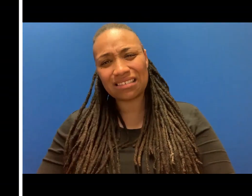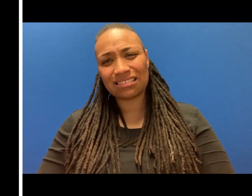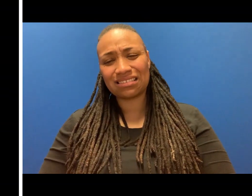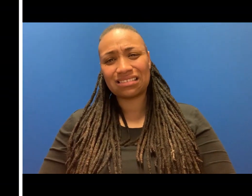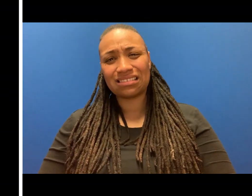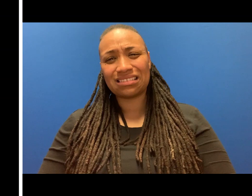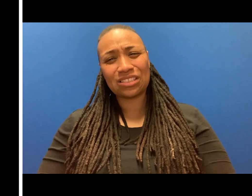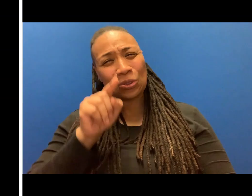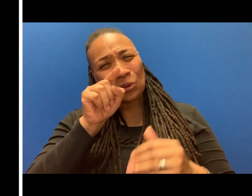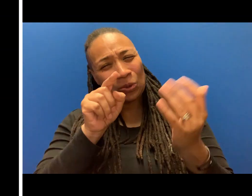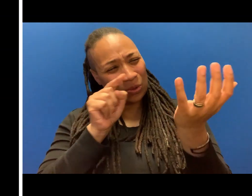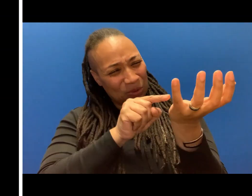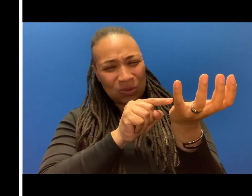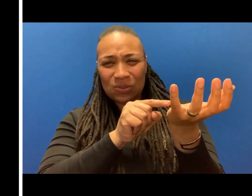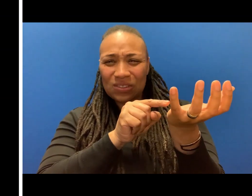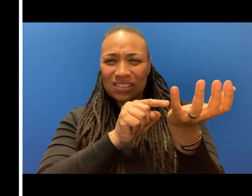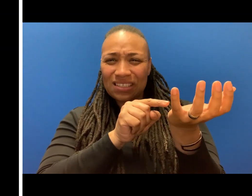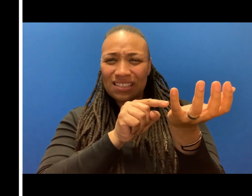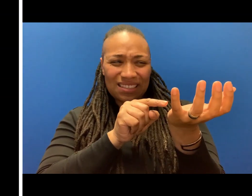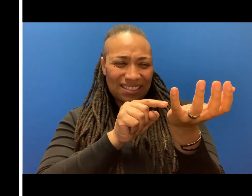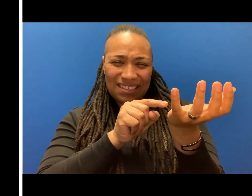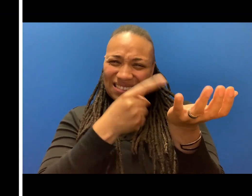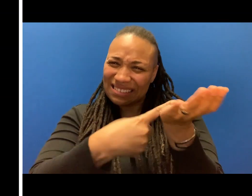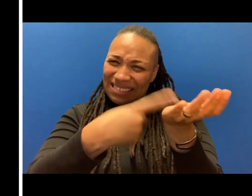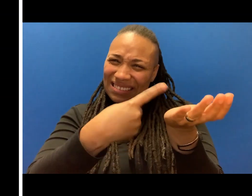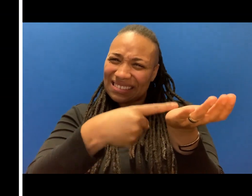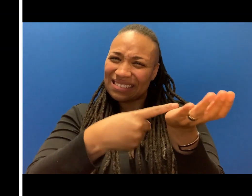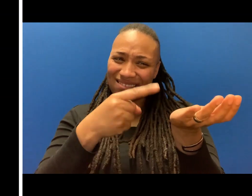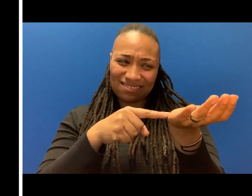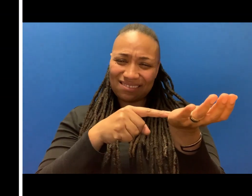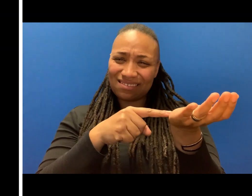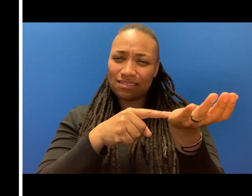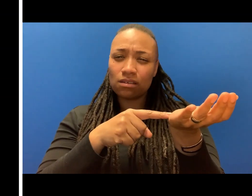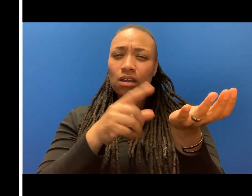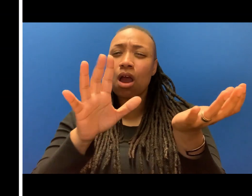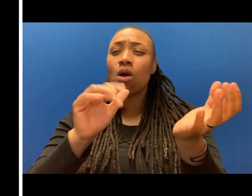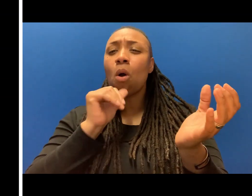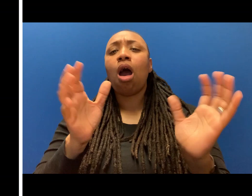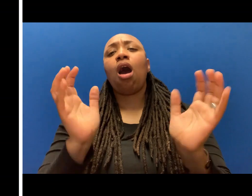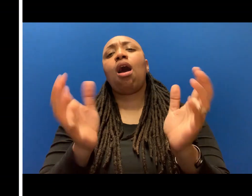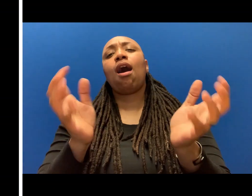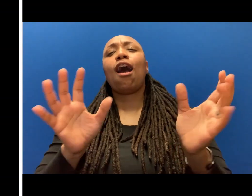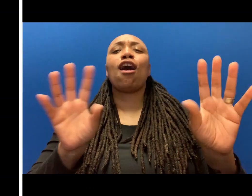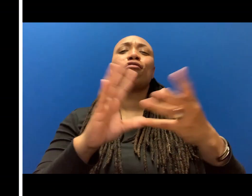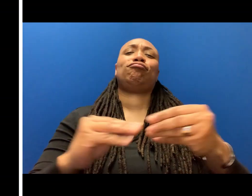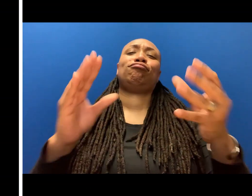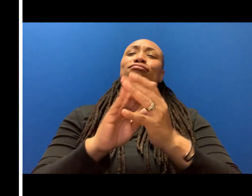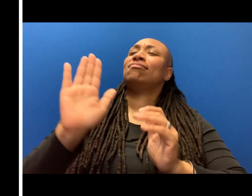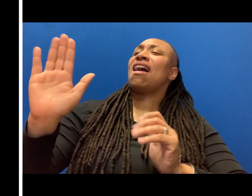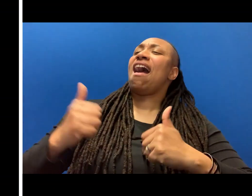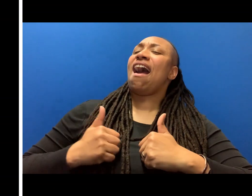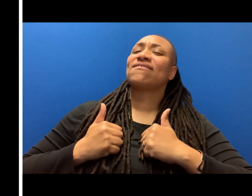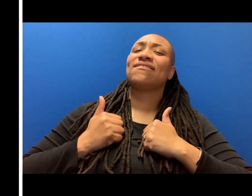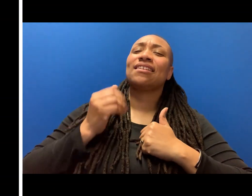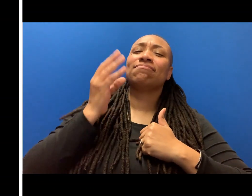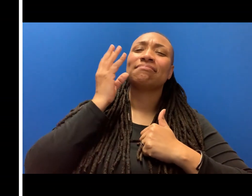White people need to start asking about their whiteness. Stop sitting around the table with your family debating about whether or not